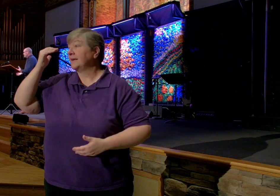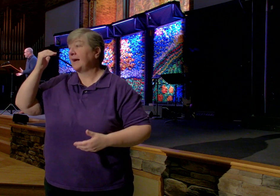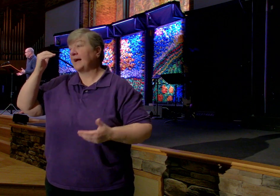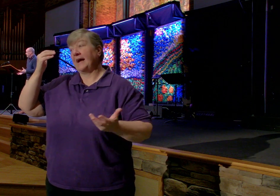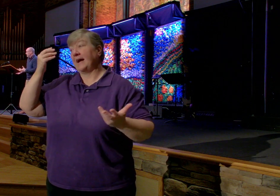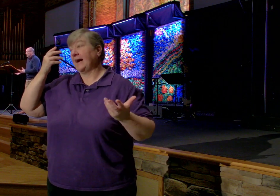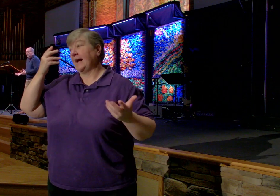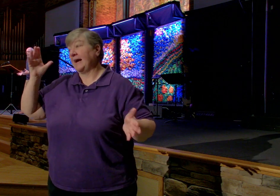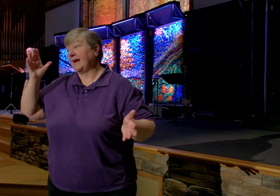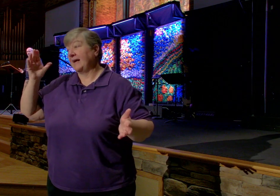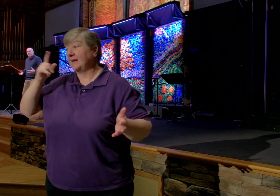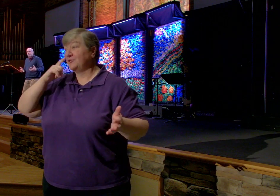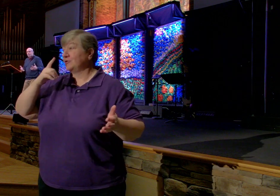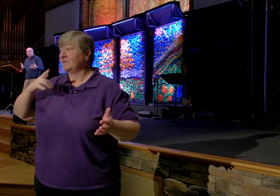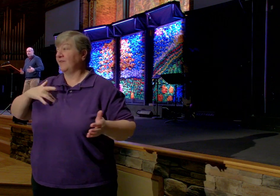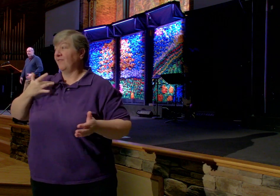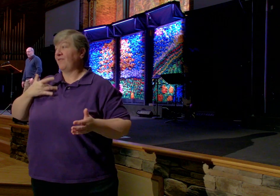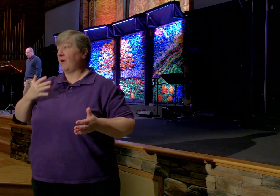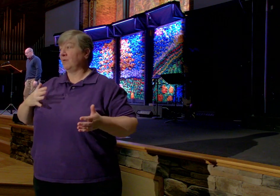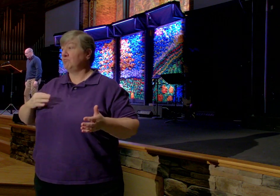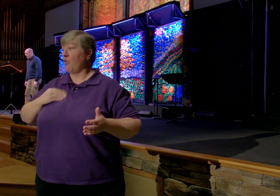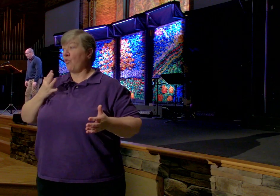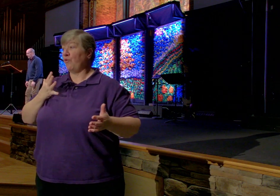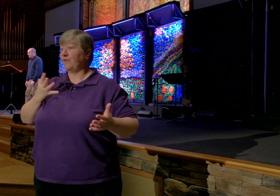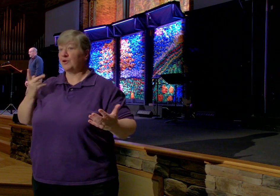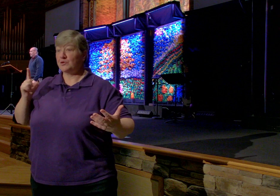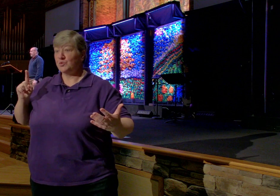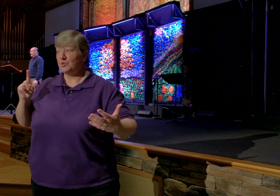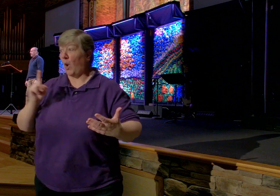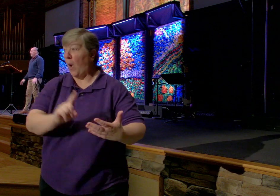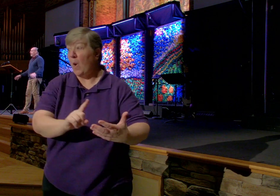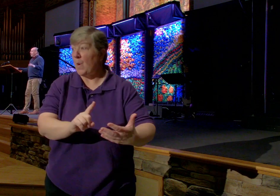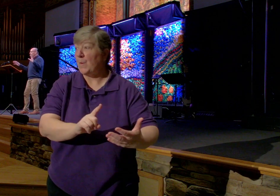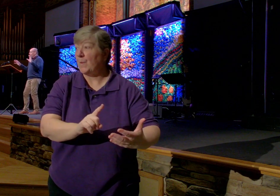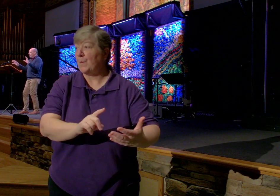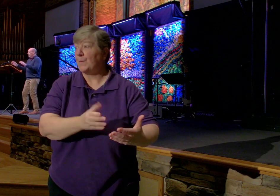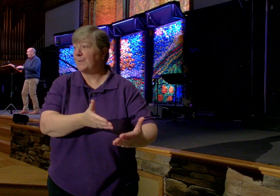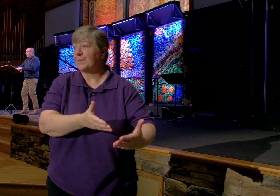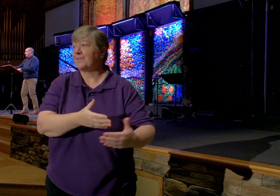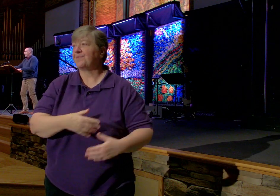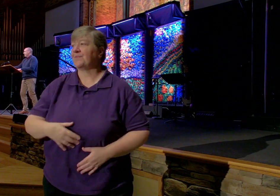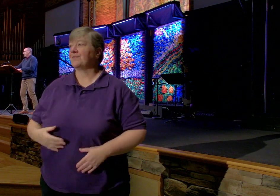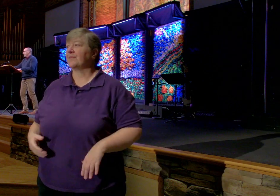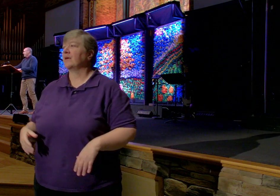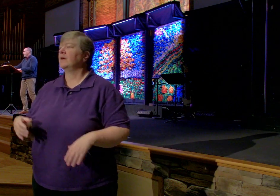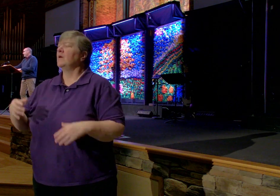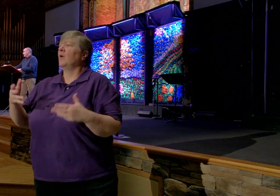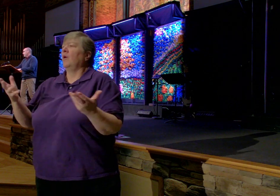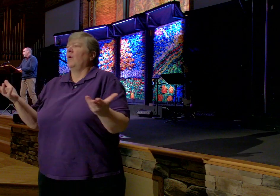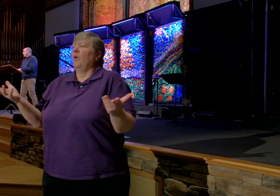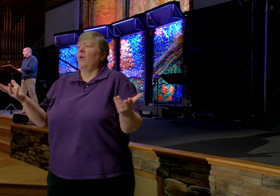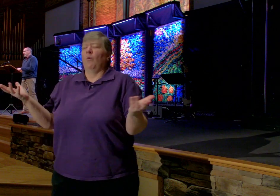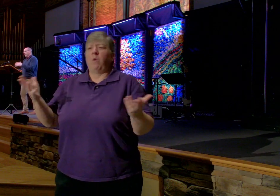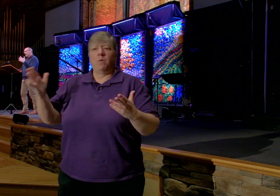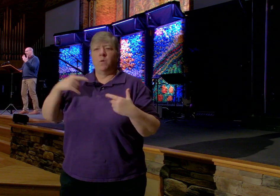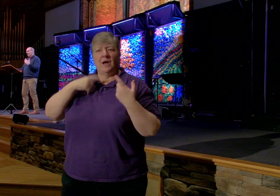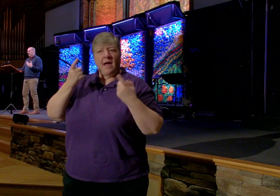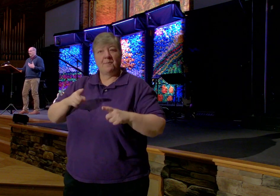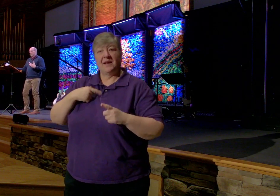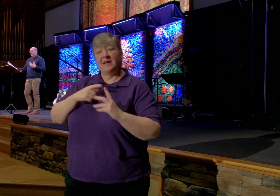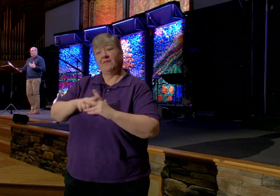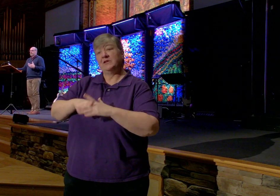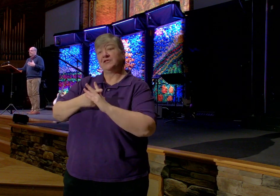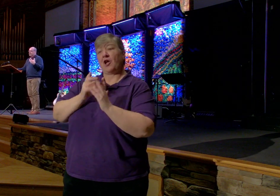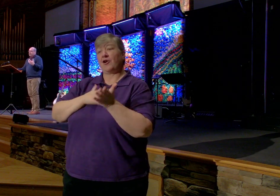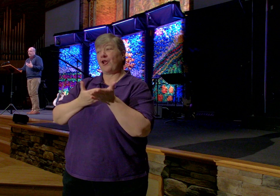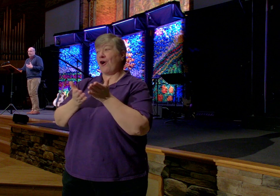can only guess that he simply was moved by the Spirit to do this. What would happen if maybe we